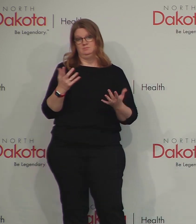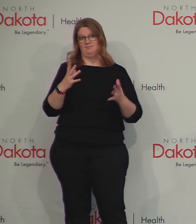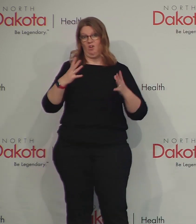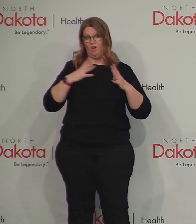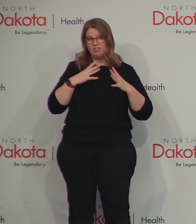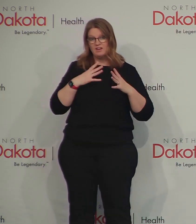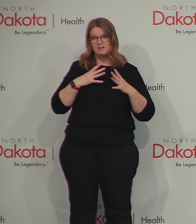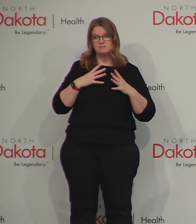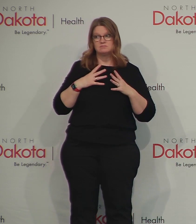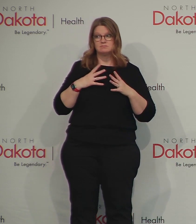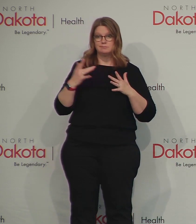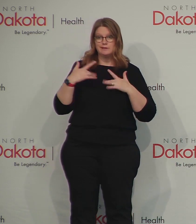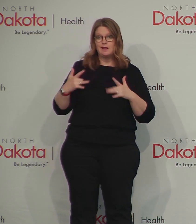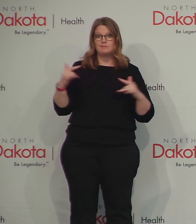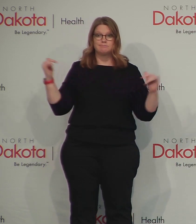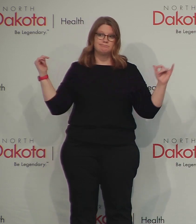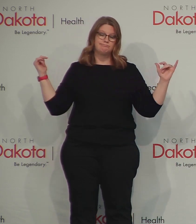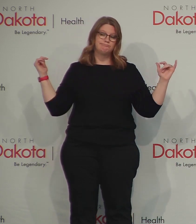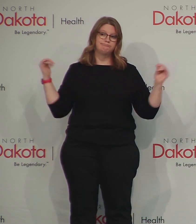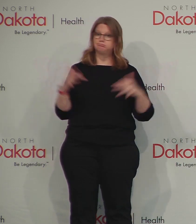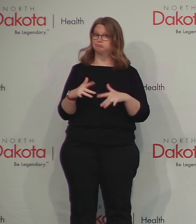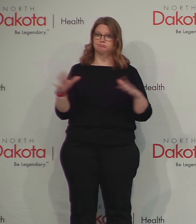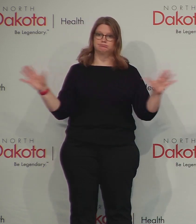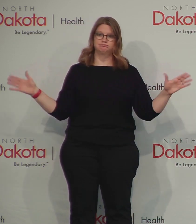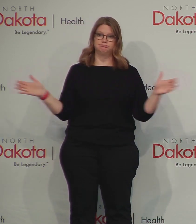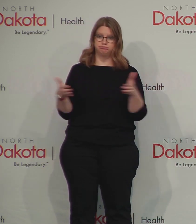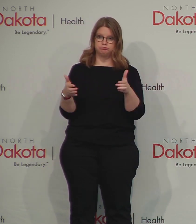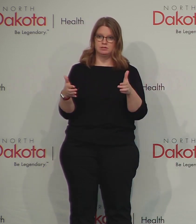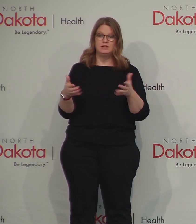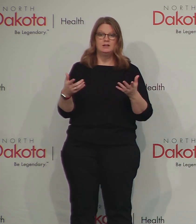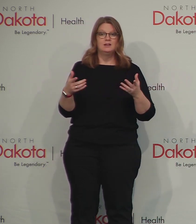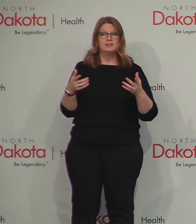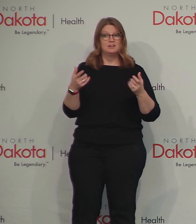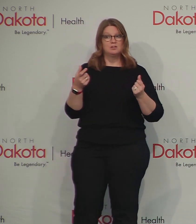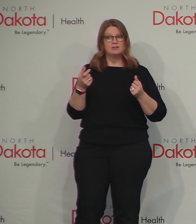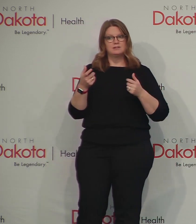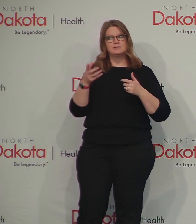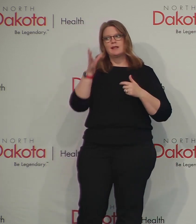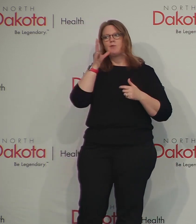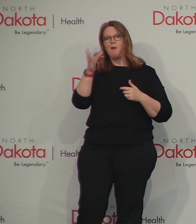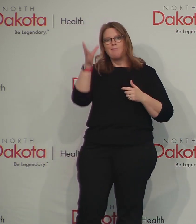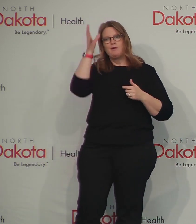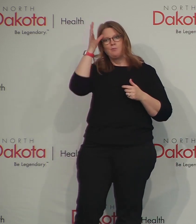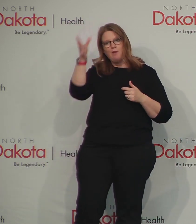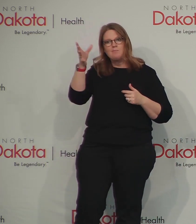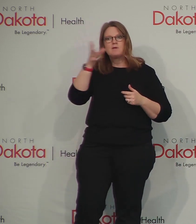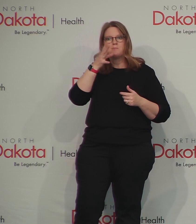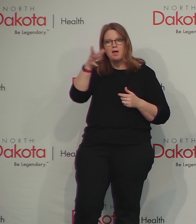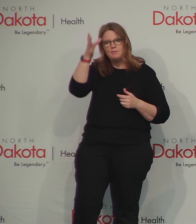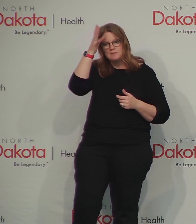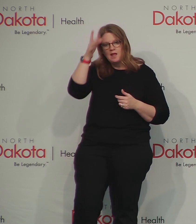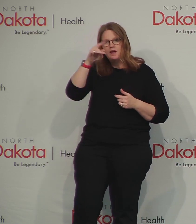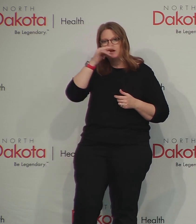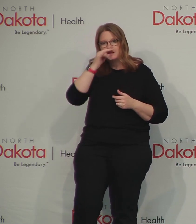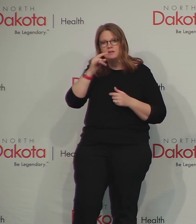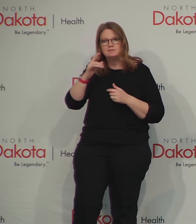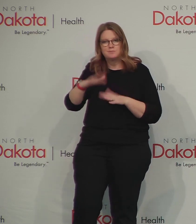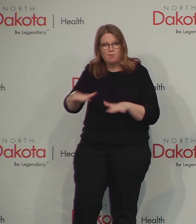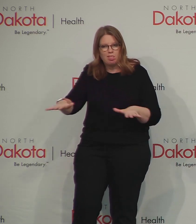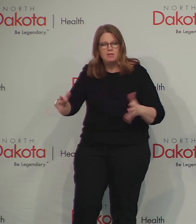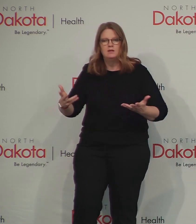holidays, and we gather in large family groups, and we gather in multi-generational family groups. This is the time when a lot of times kids coming home from